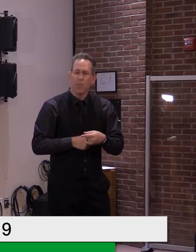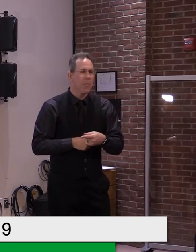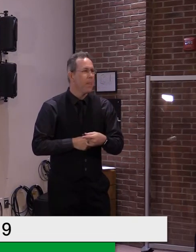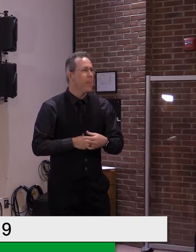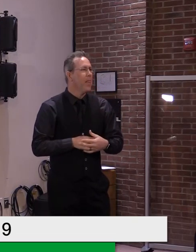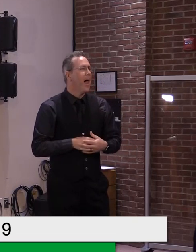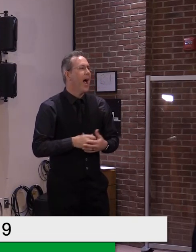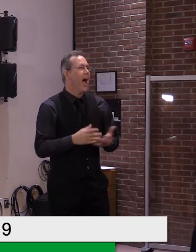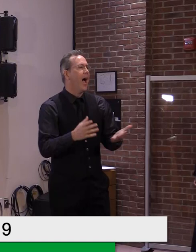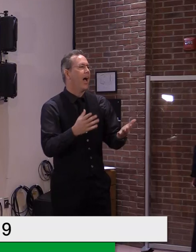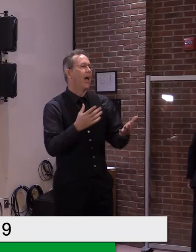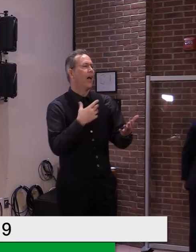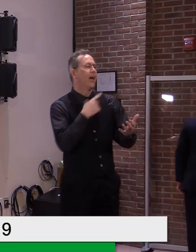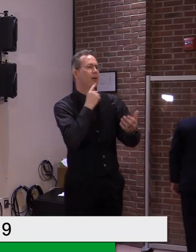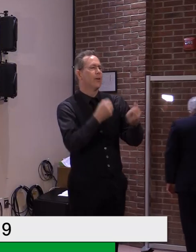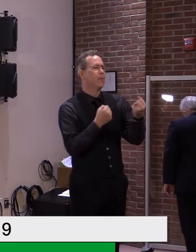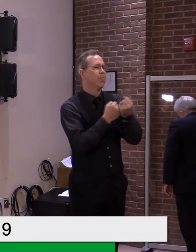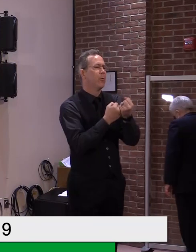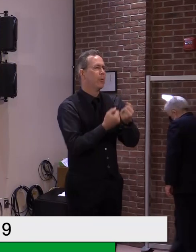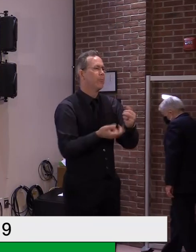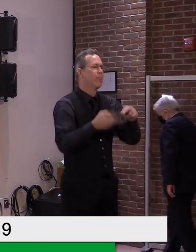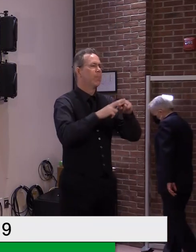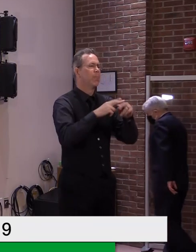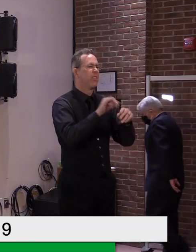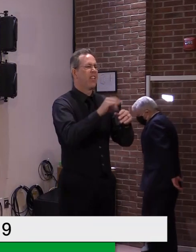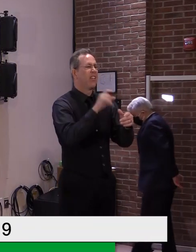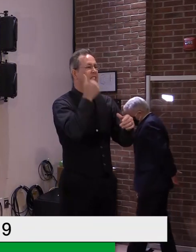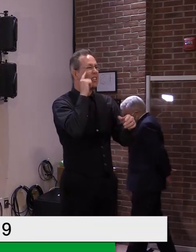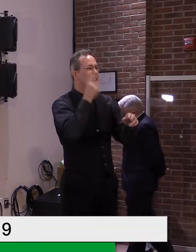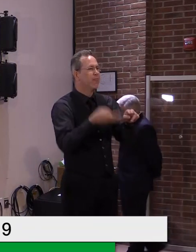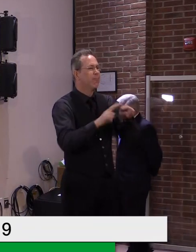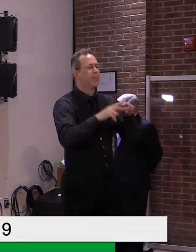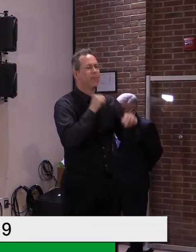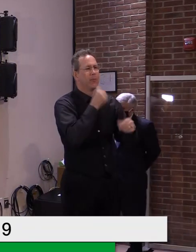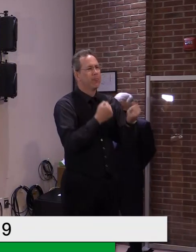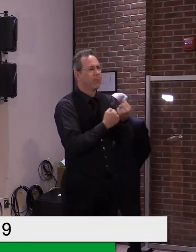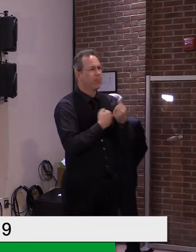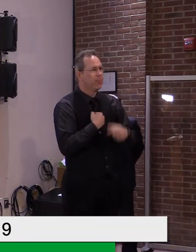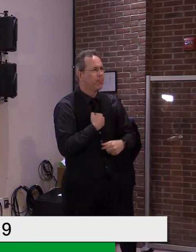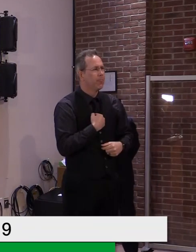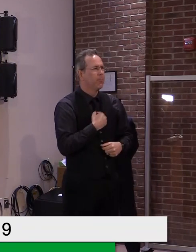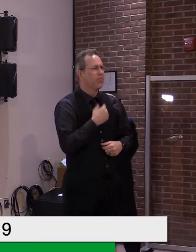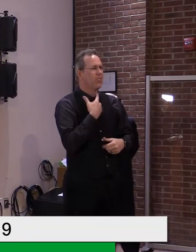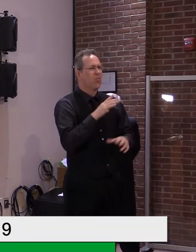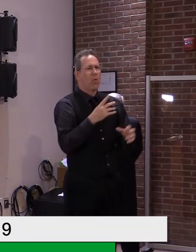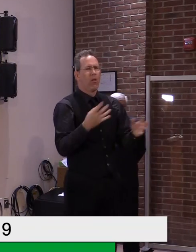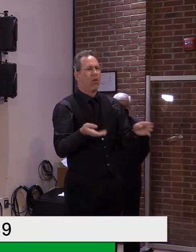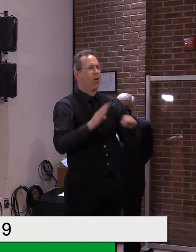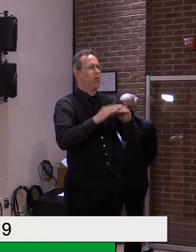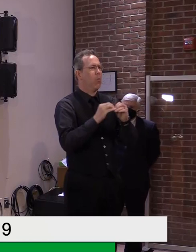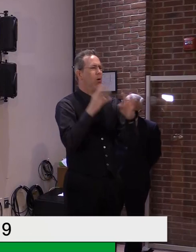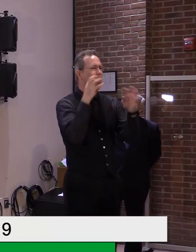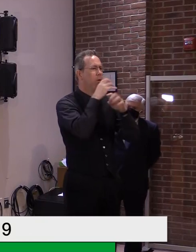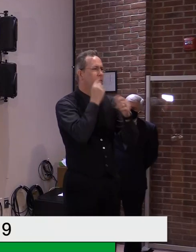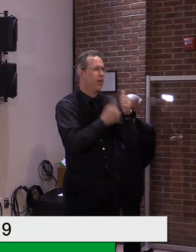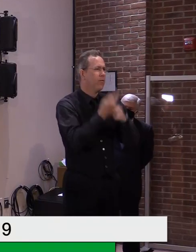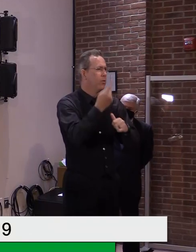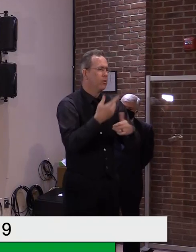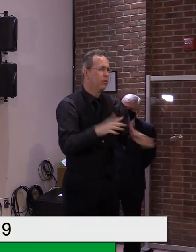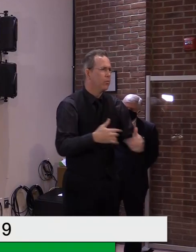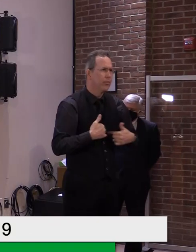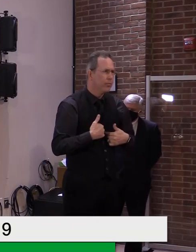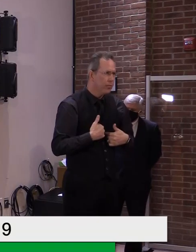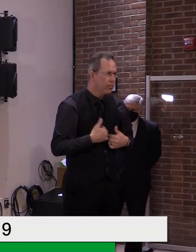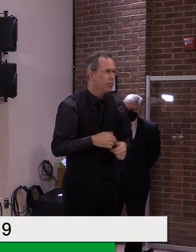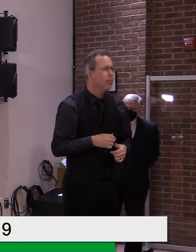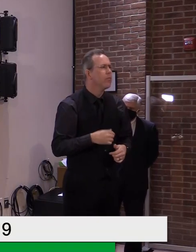This is just my perspective, but I believe we should be working towards more recycling, and that would include all the